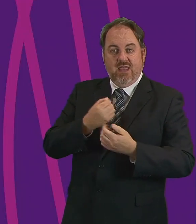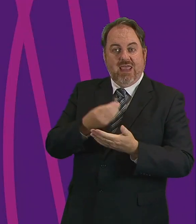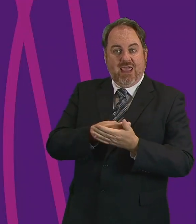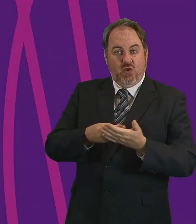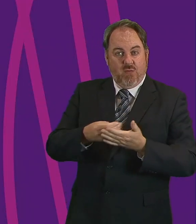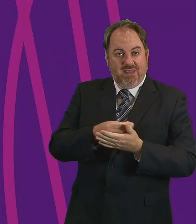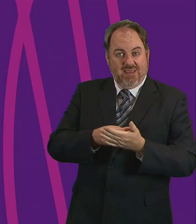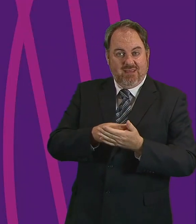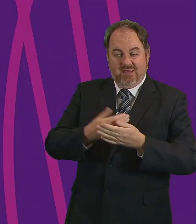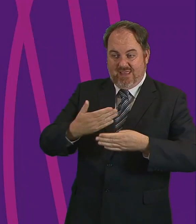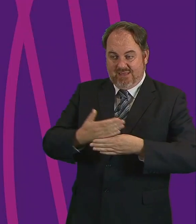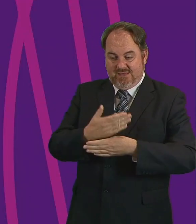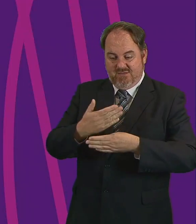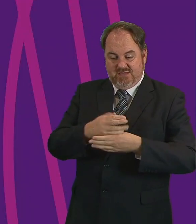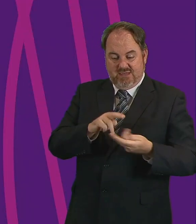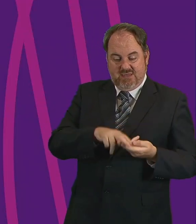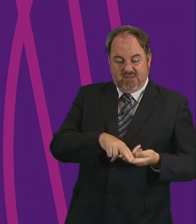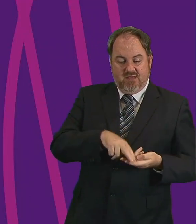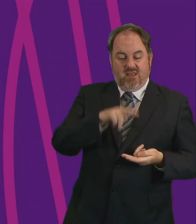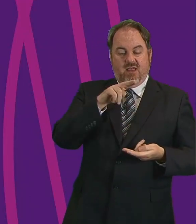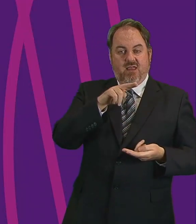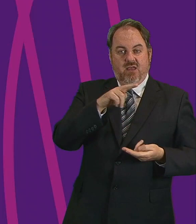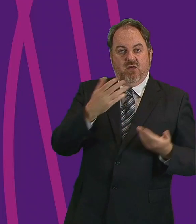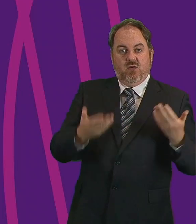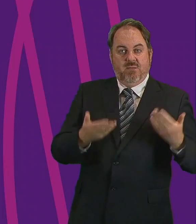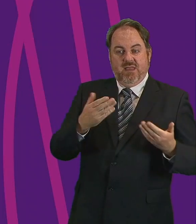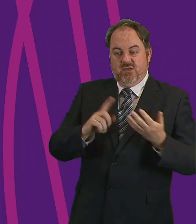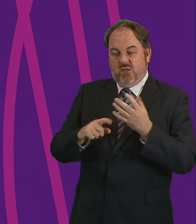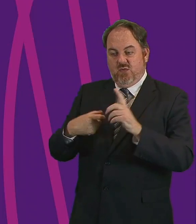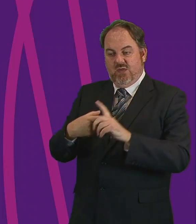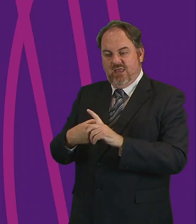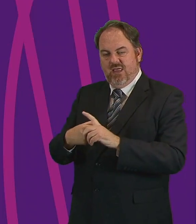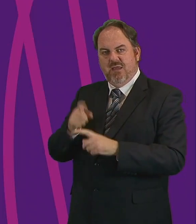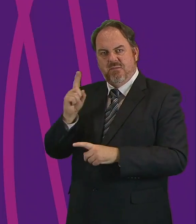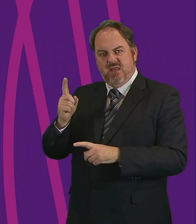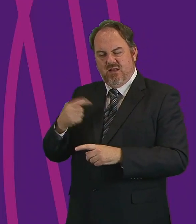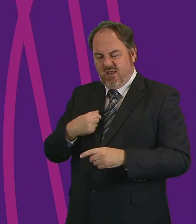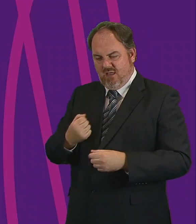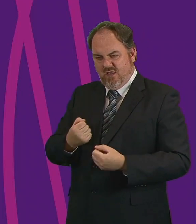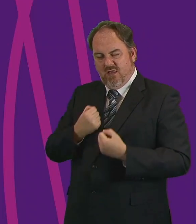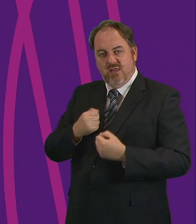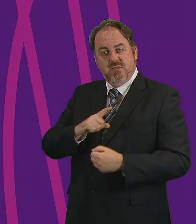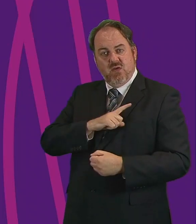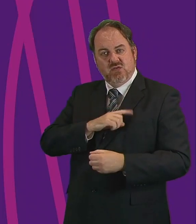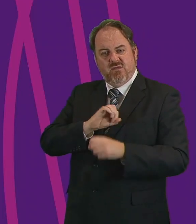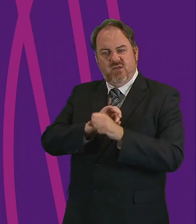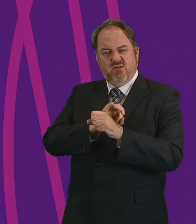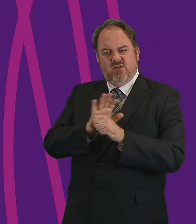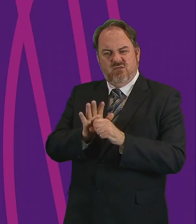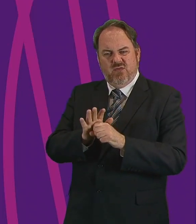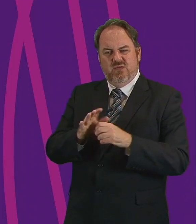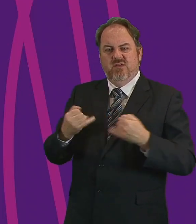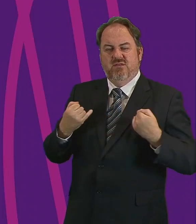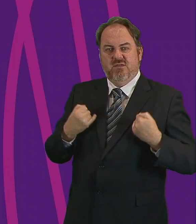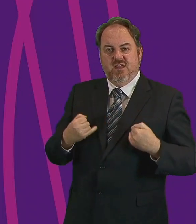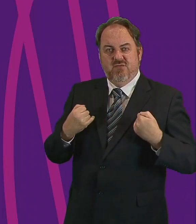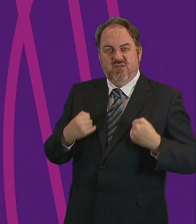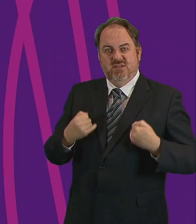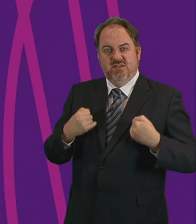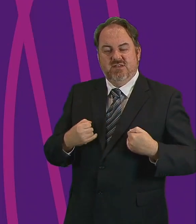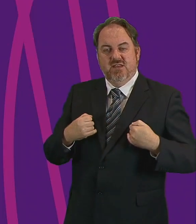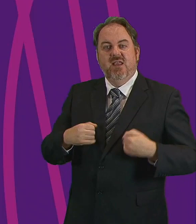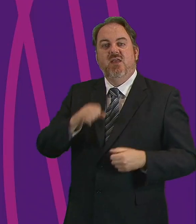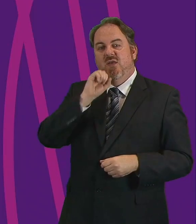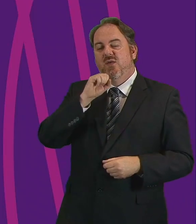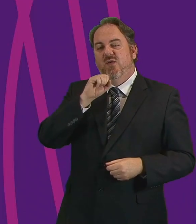UK, we will see our spending power reduce. Because of COVID-19, so too will our